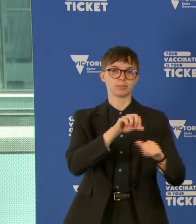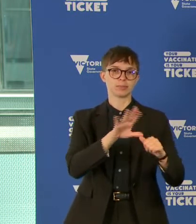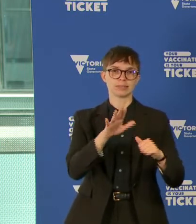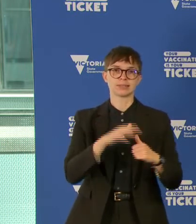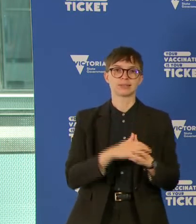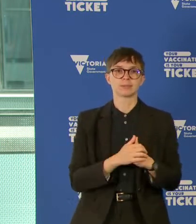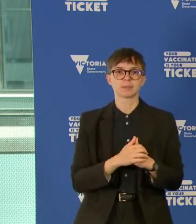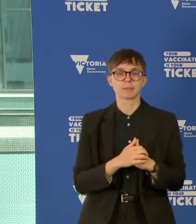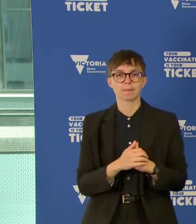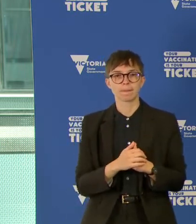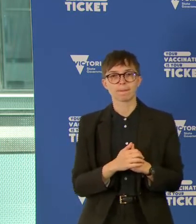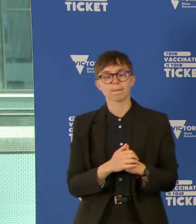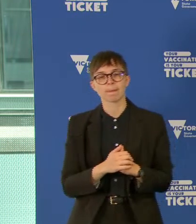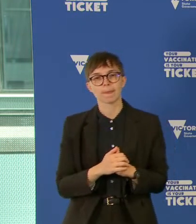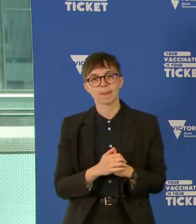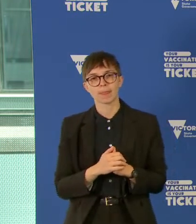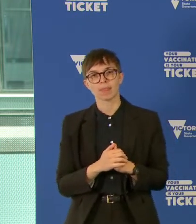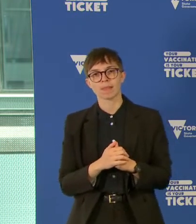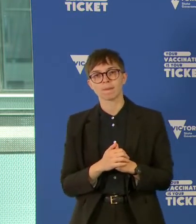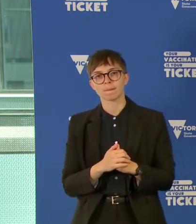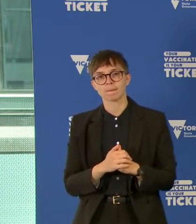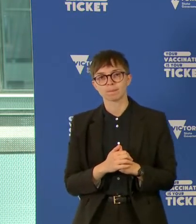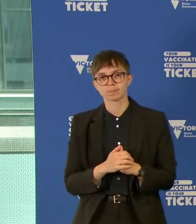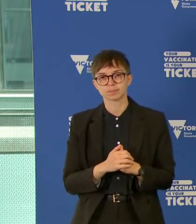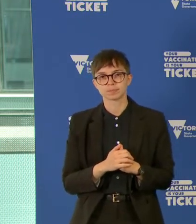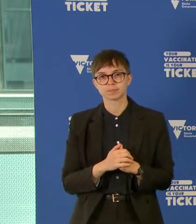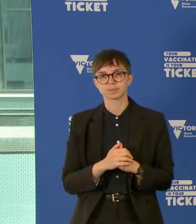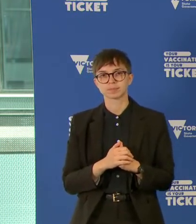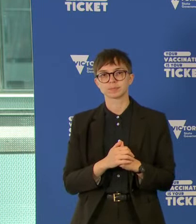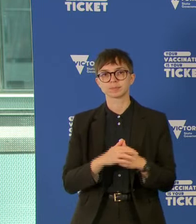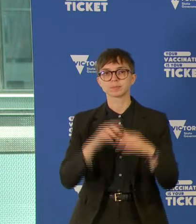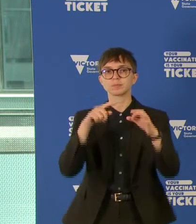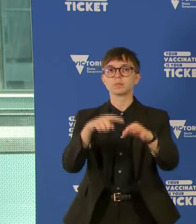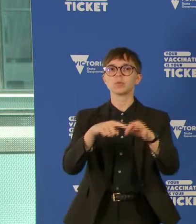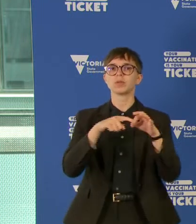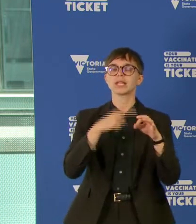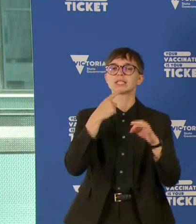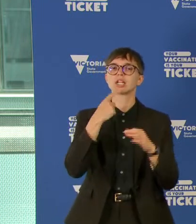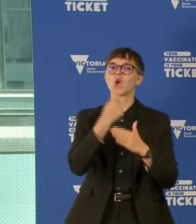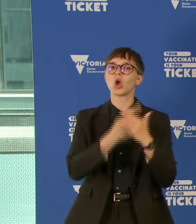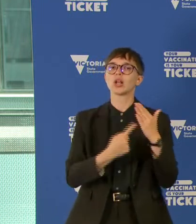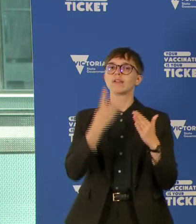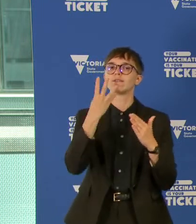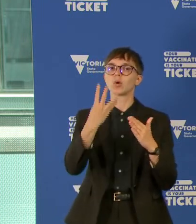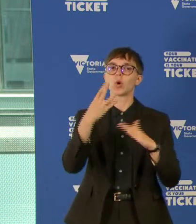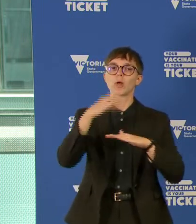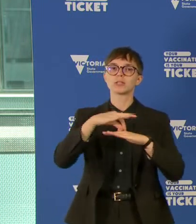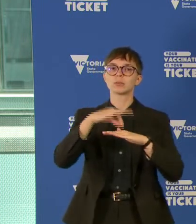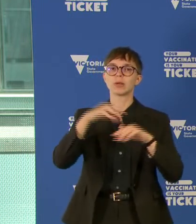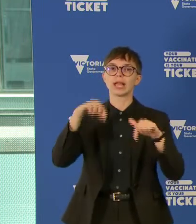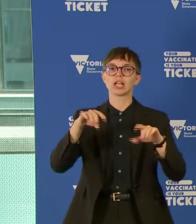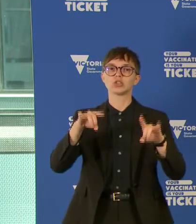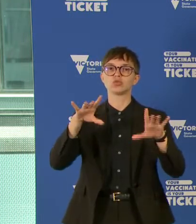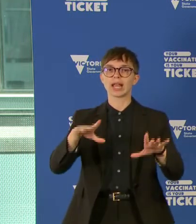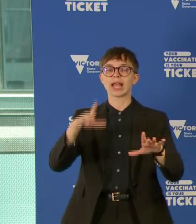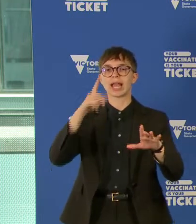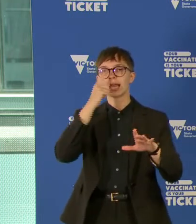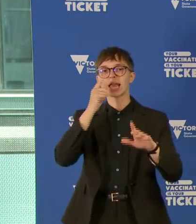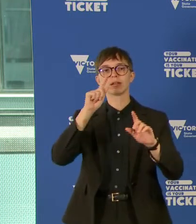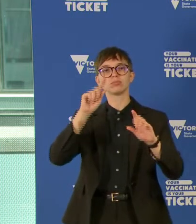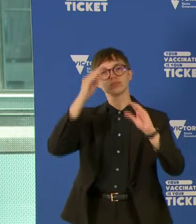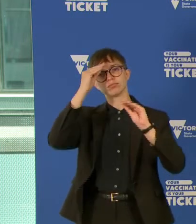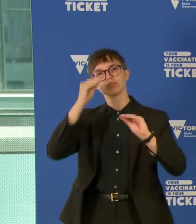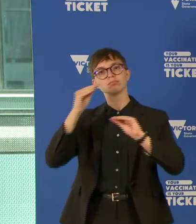that are accredited to train doctors in paediatric emergency medicine. Is that good enough, in your opinion? Well, the Royal Children's